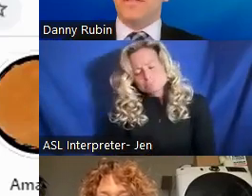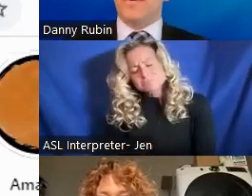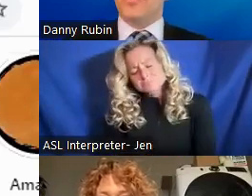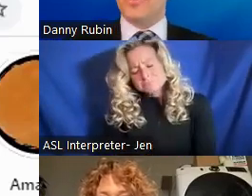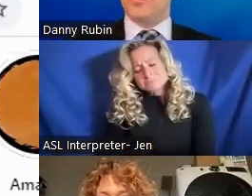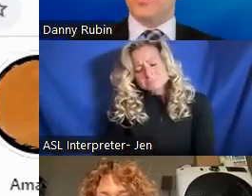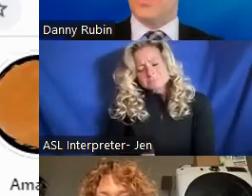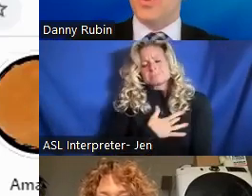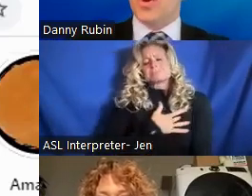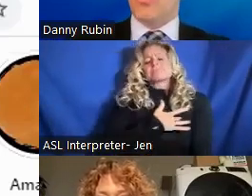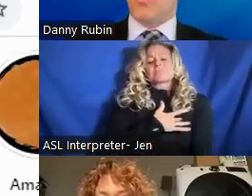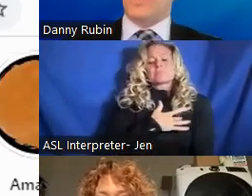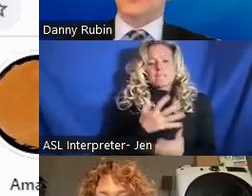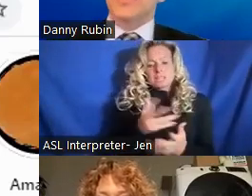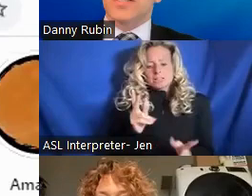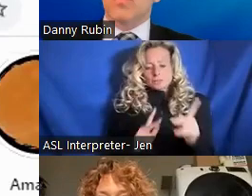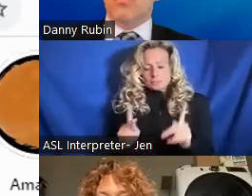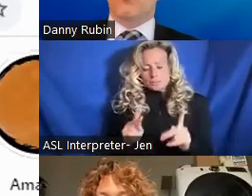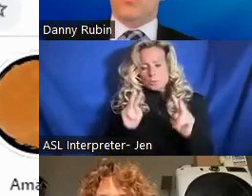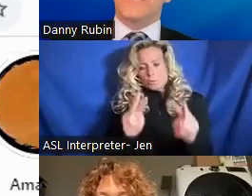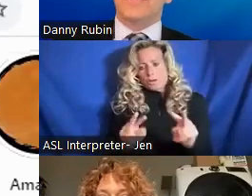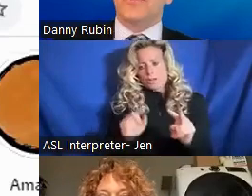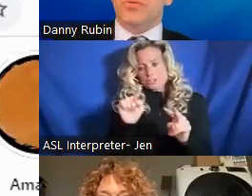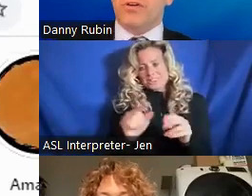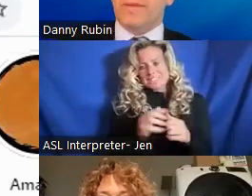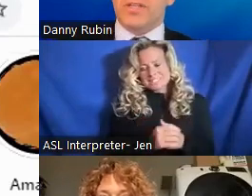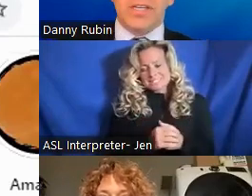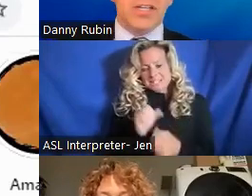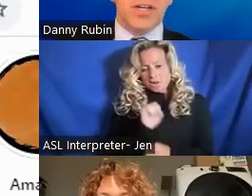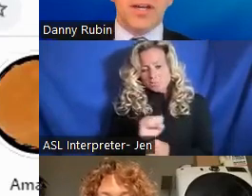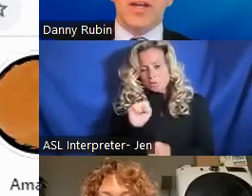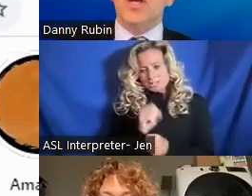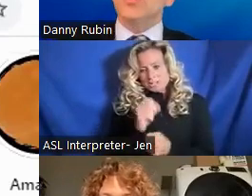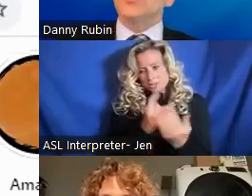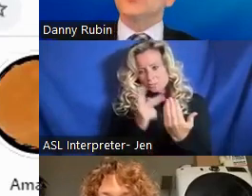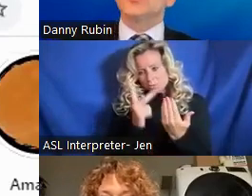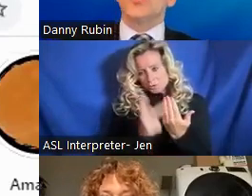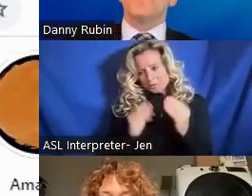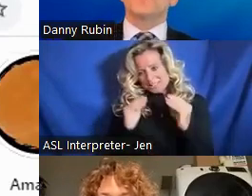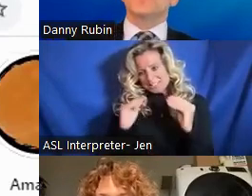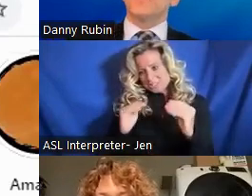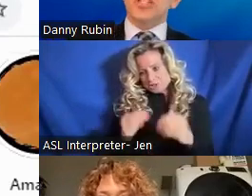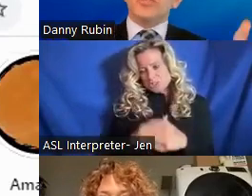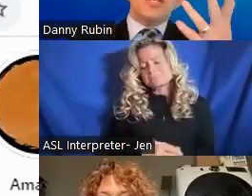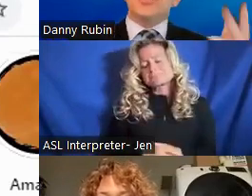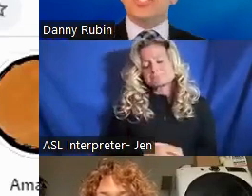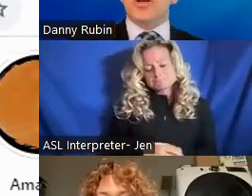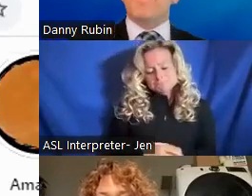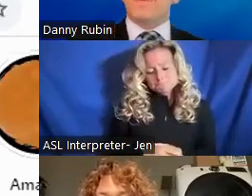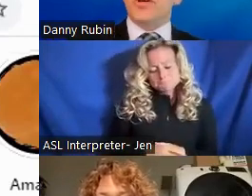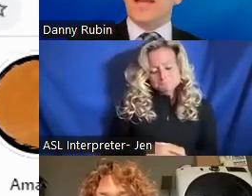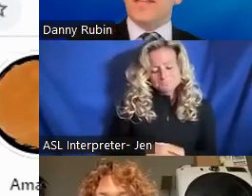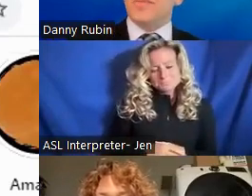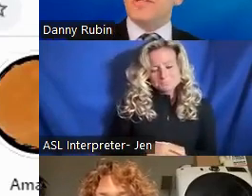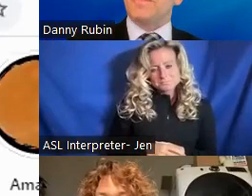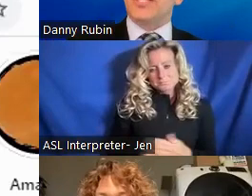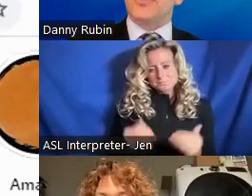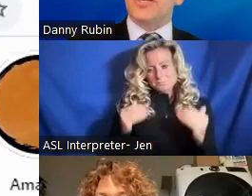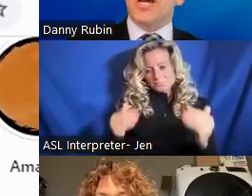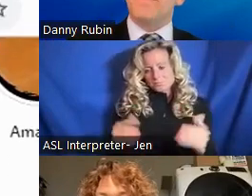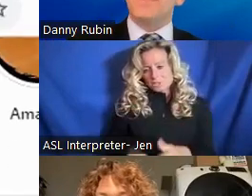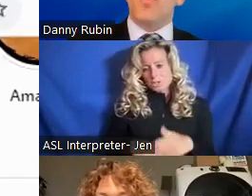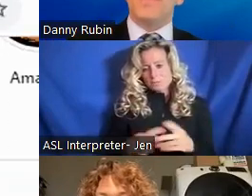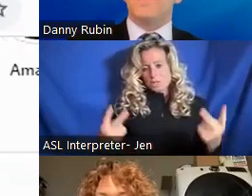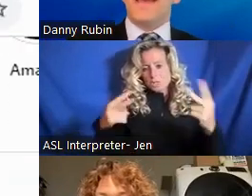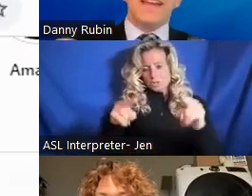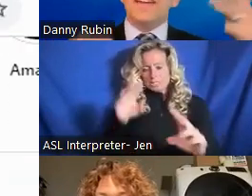a lot to the folks who are watching this and working in those programs and teaching. So let's just start by looking at some of these